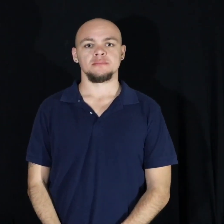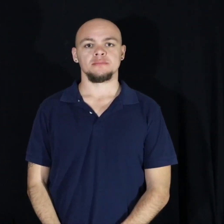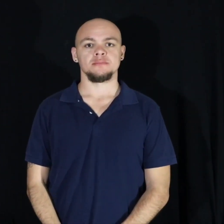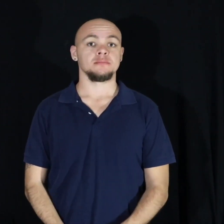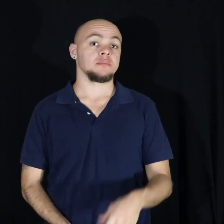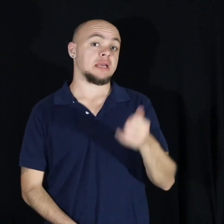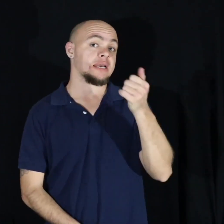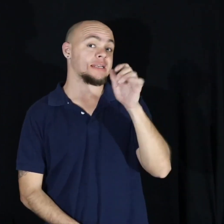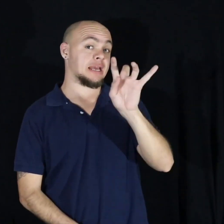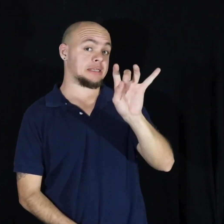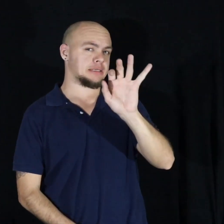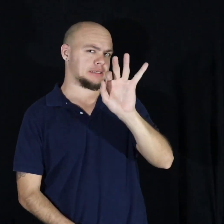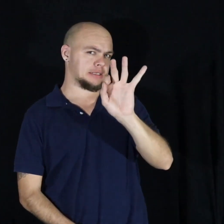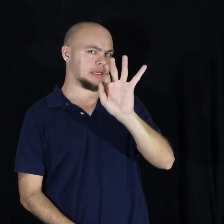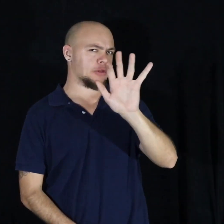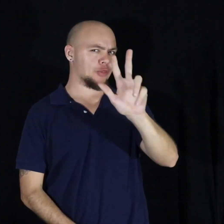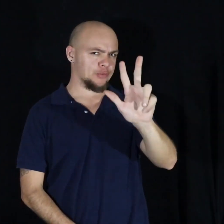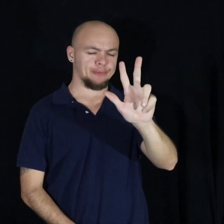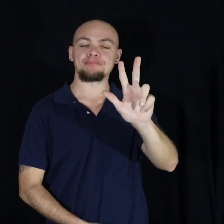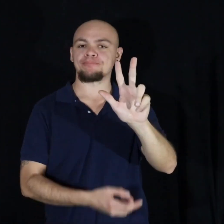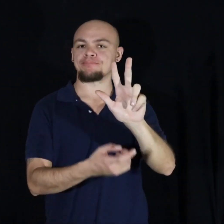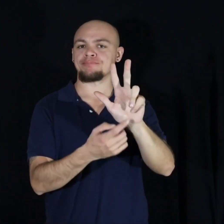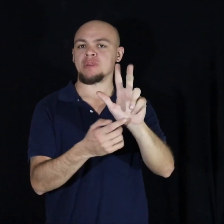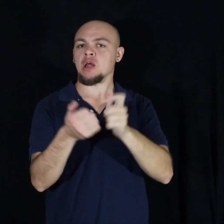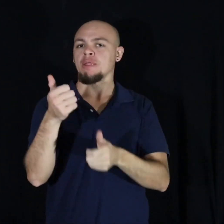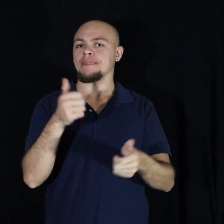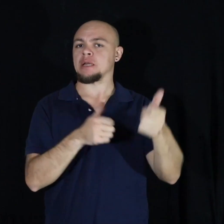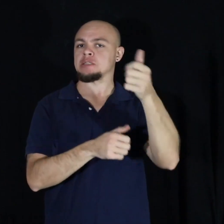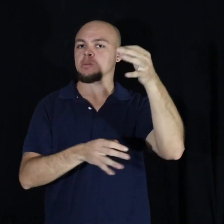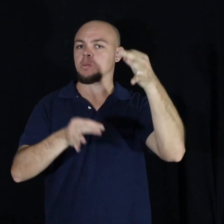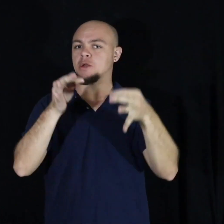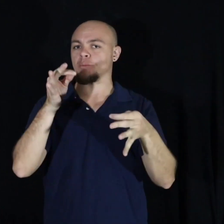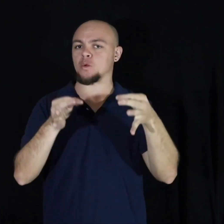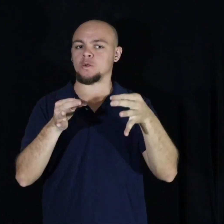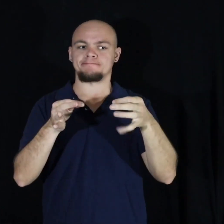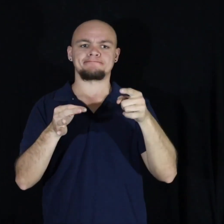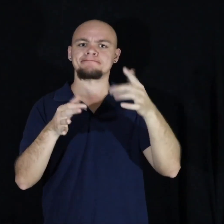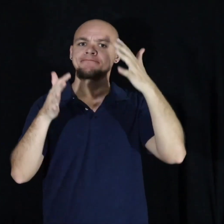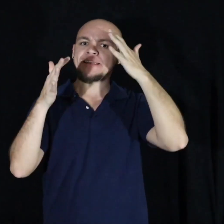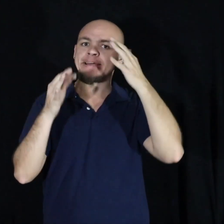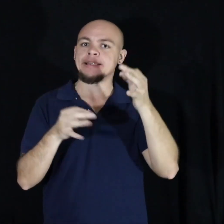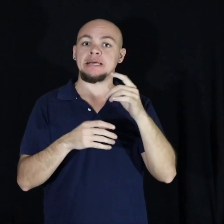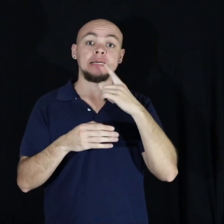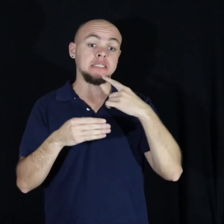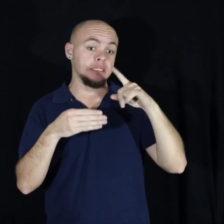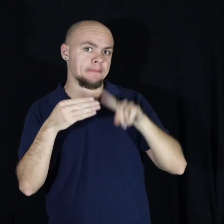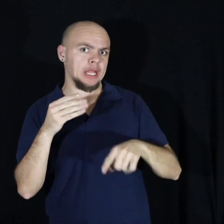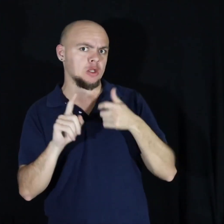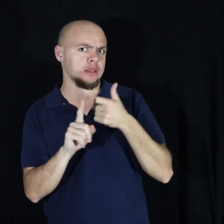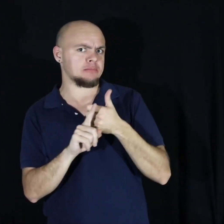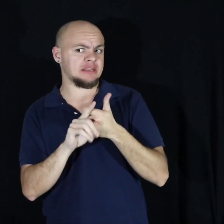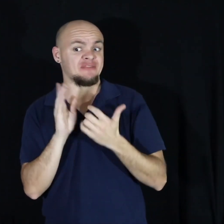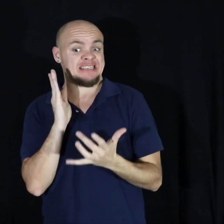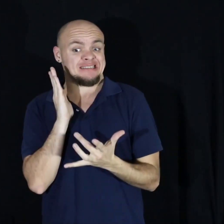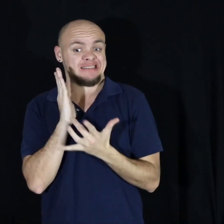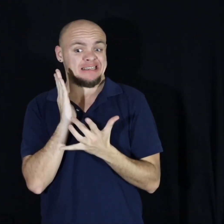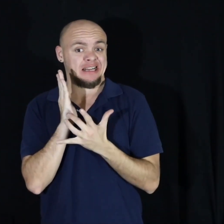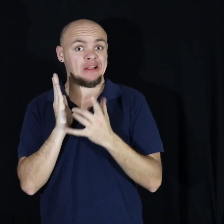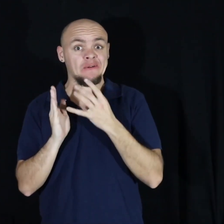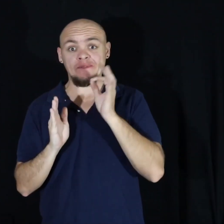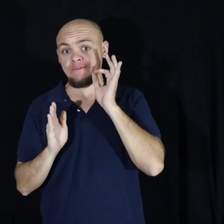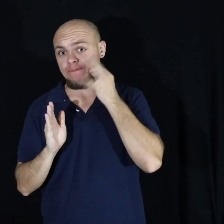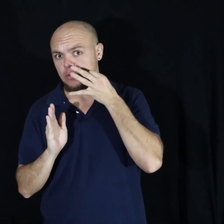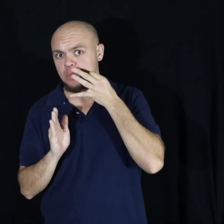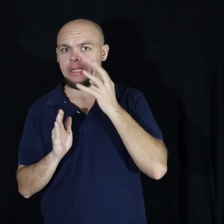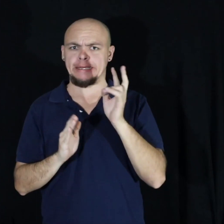In 1893, it took the Supreme Court to decide whether tomatoes were technically a fruit or a